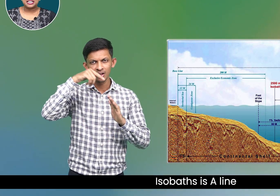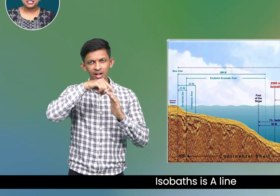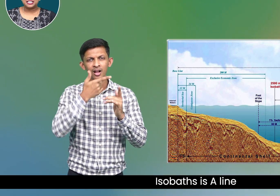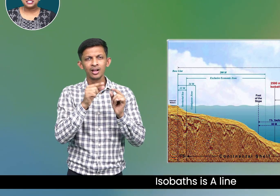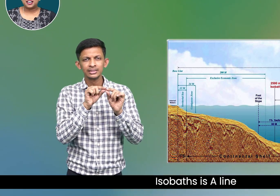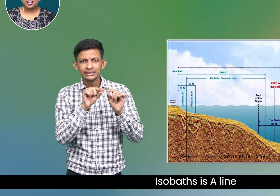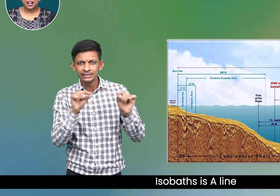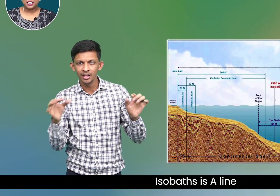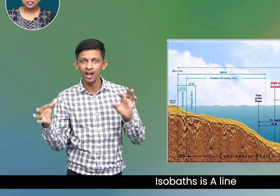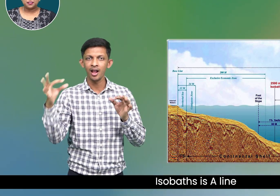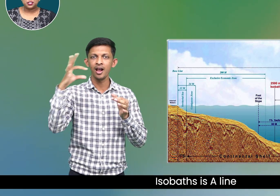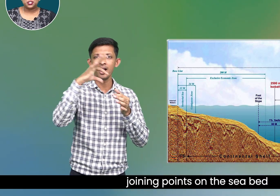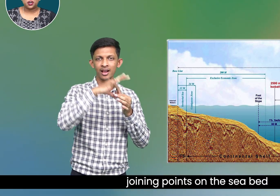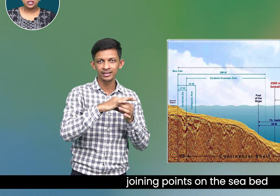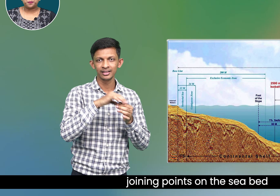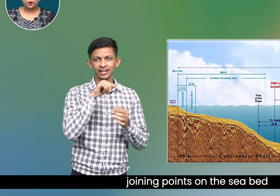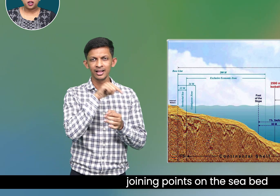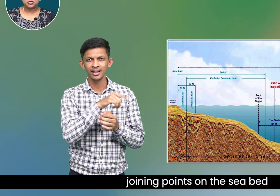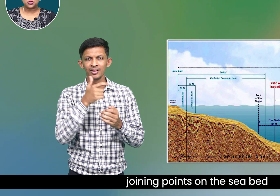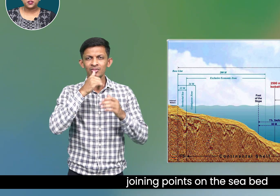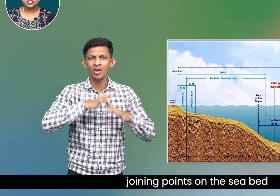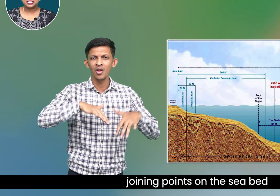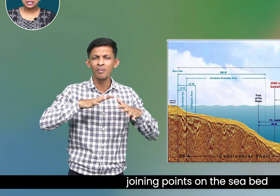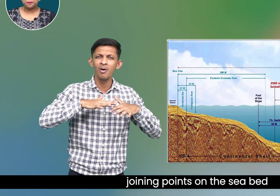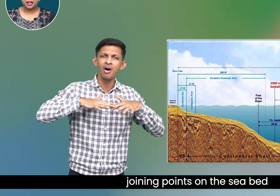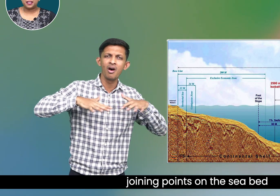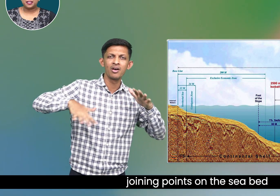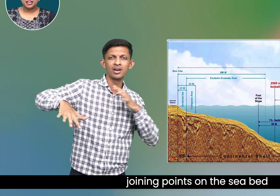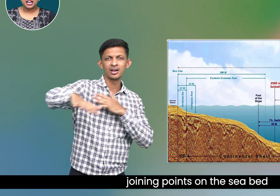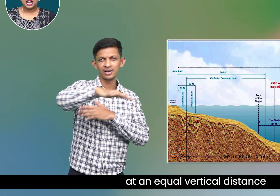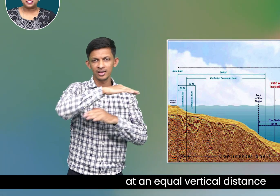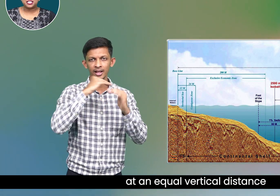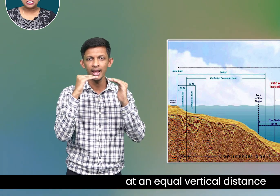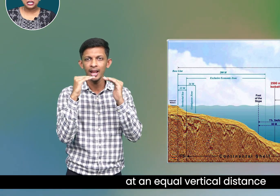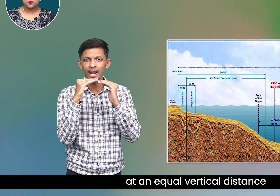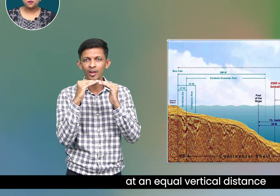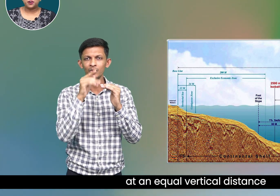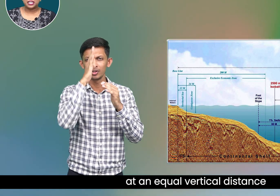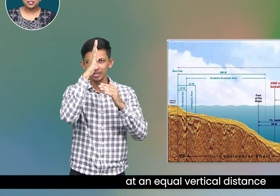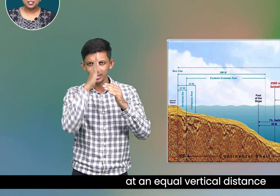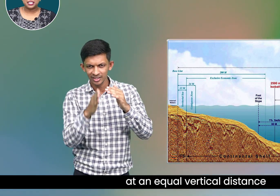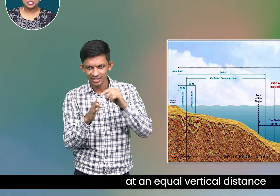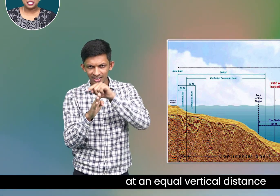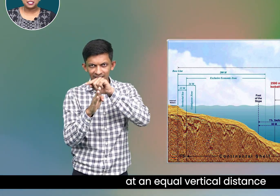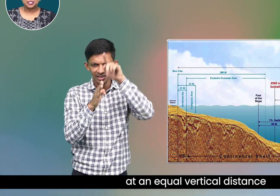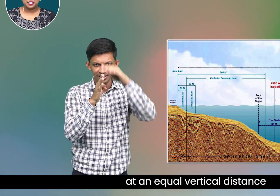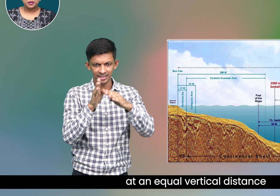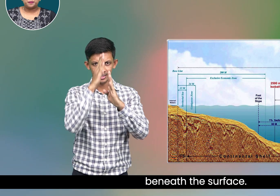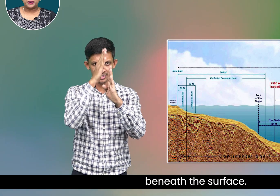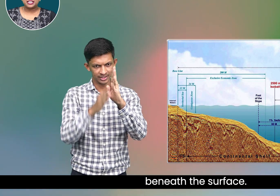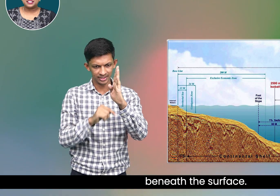Isobaths is a line joining points on the seabed at an equal vertical